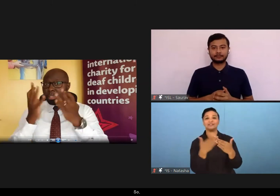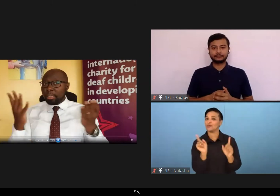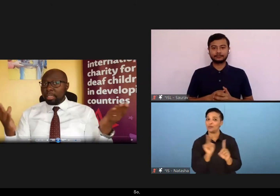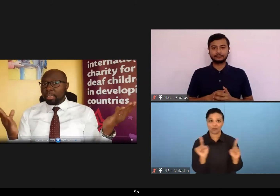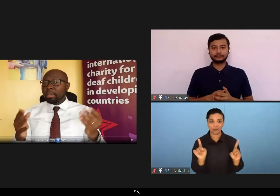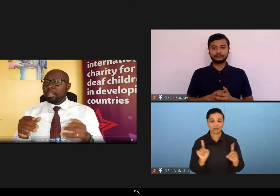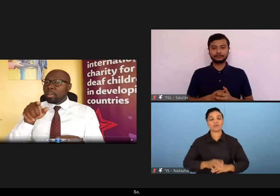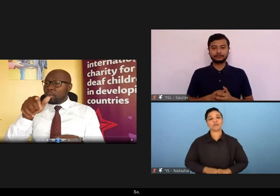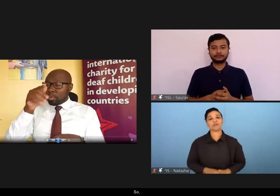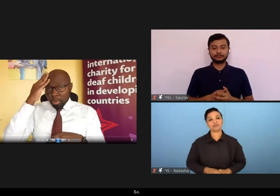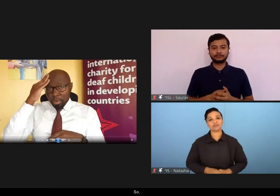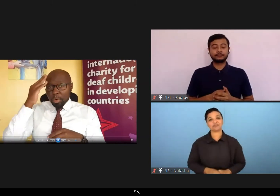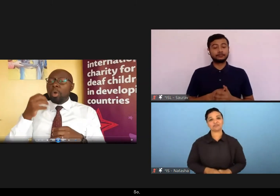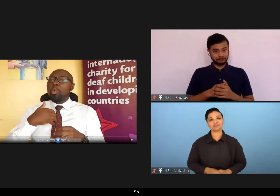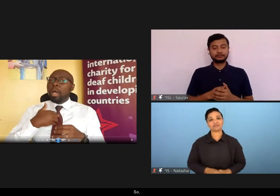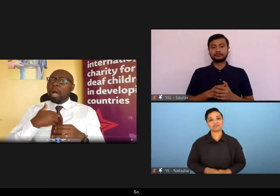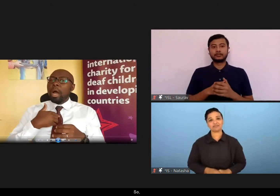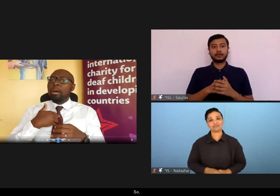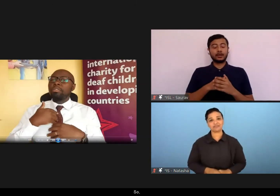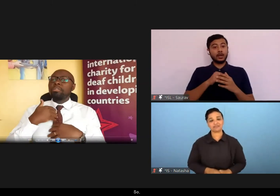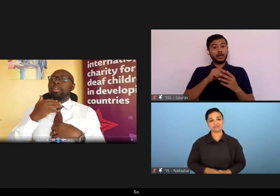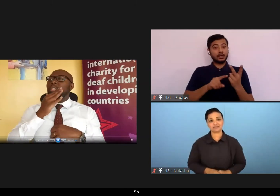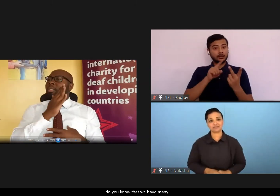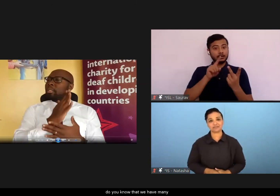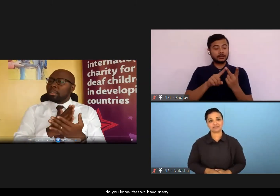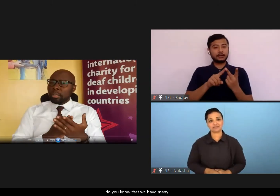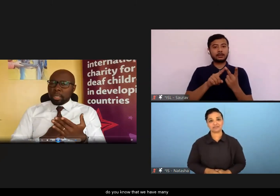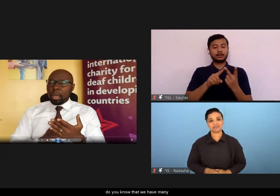and another surprising thing, do you know that